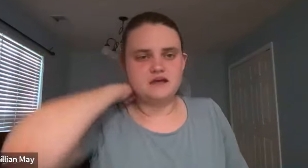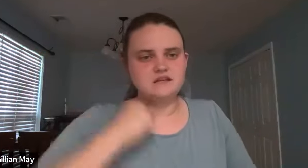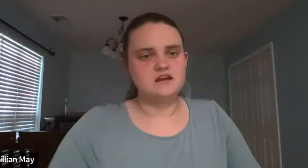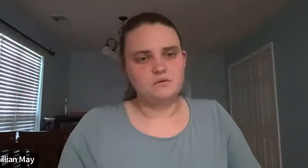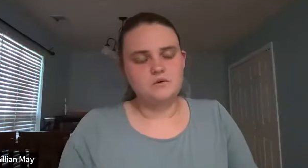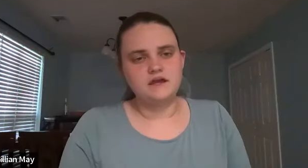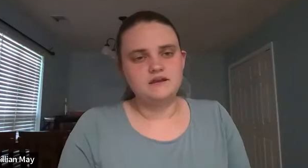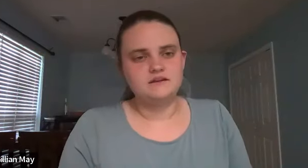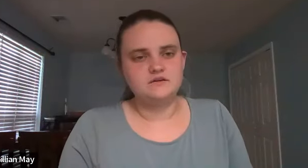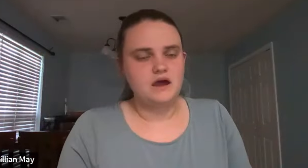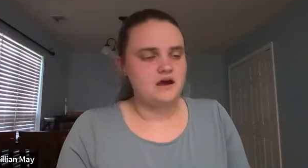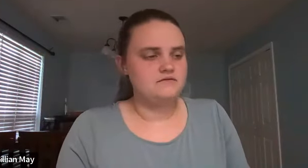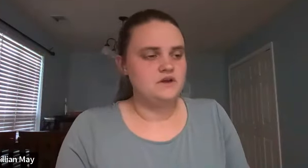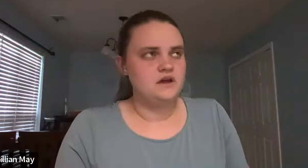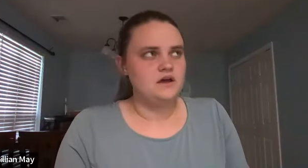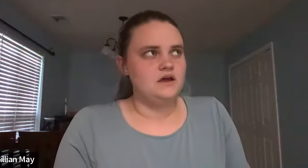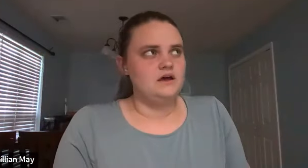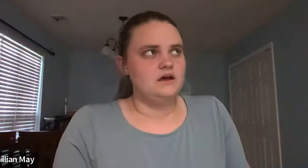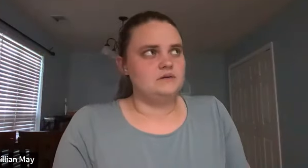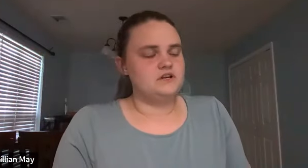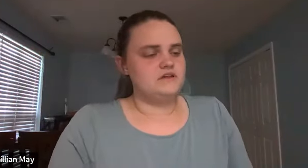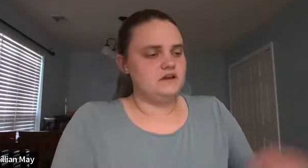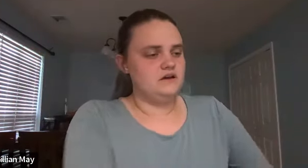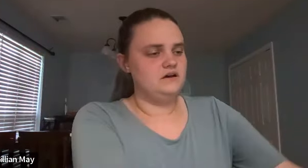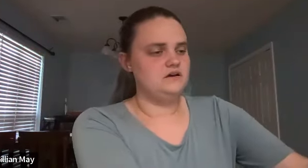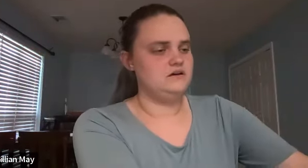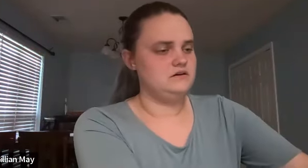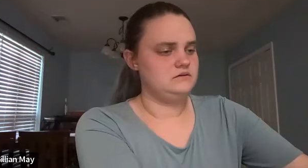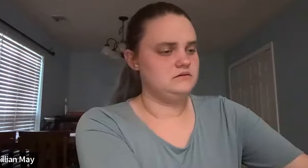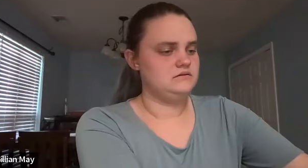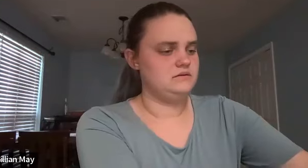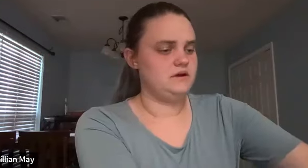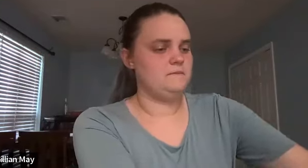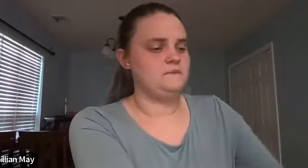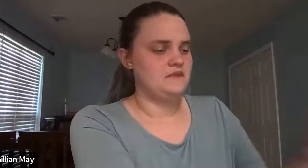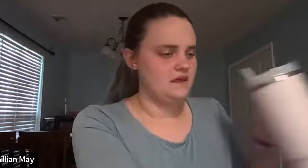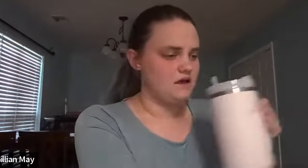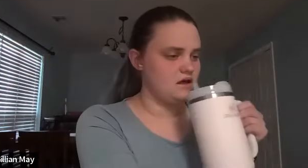That's kind of the one you have. I'm trying to think. There we go.